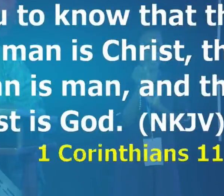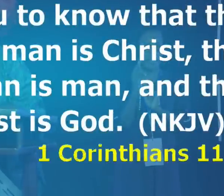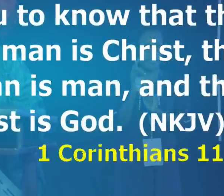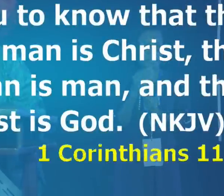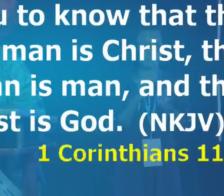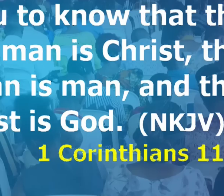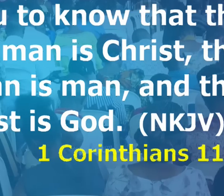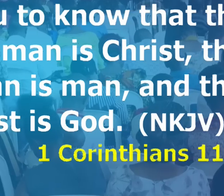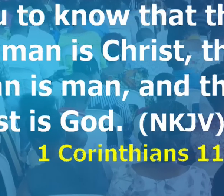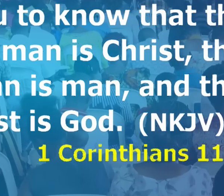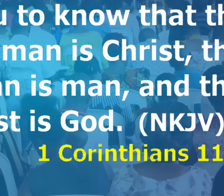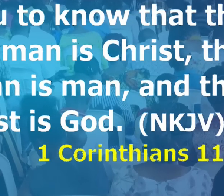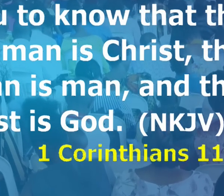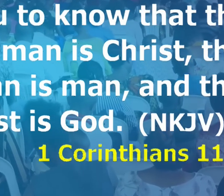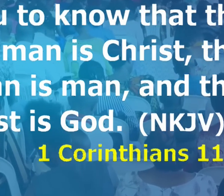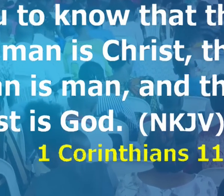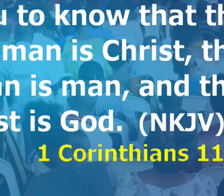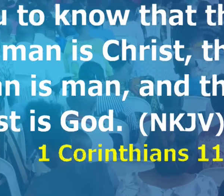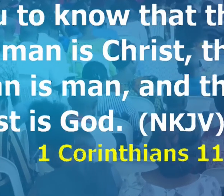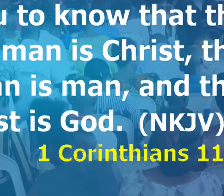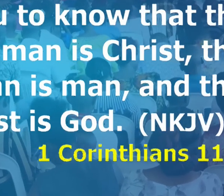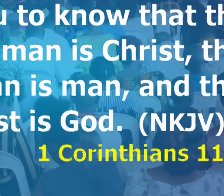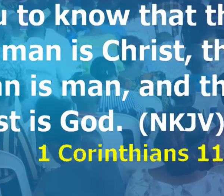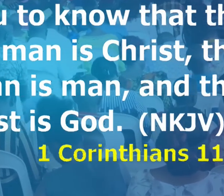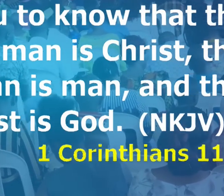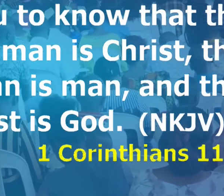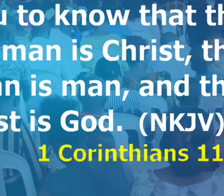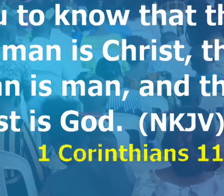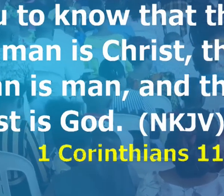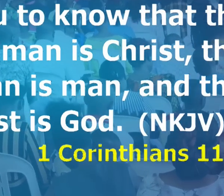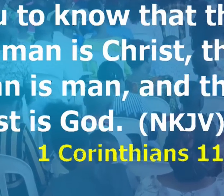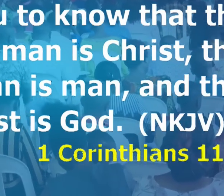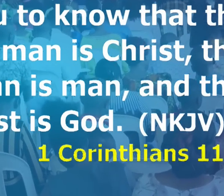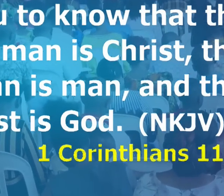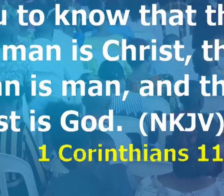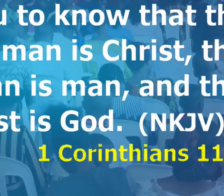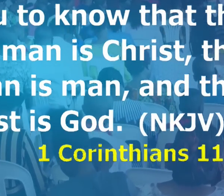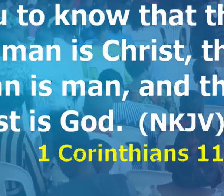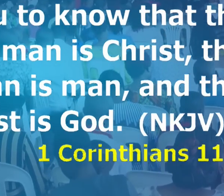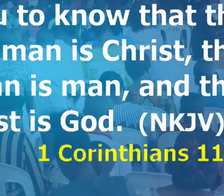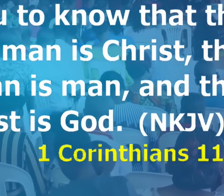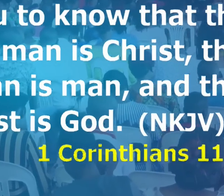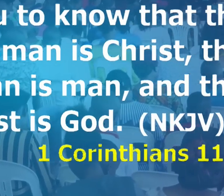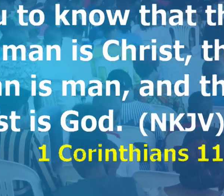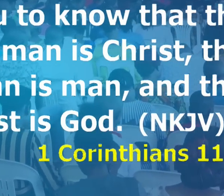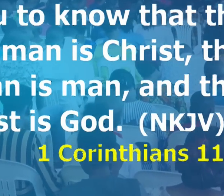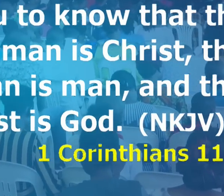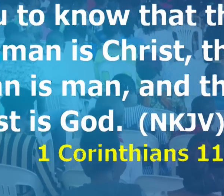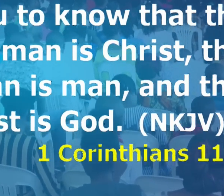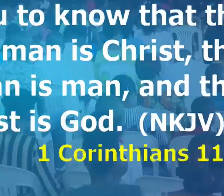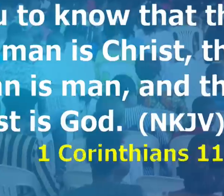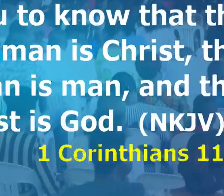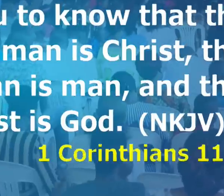we. The Bible says omukyala abikibwako omusajja we. That a woman is hovered or covered by